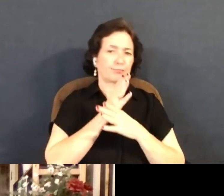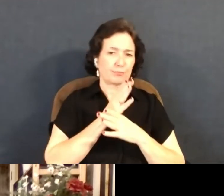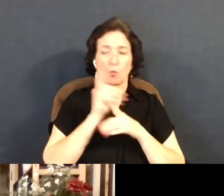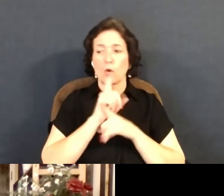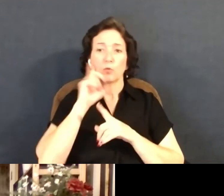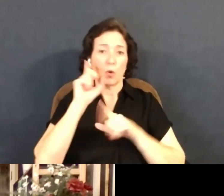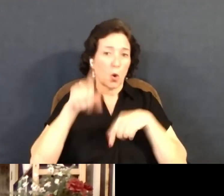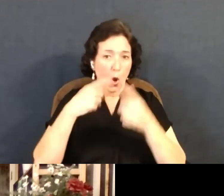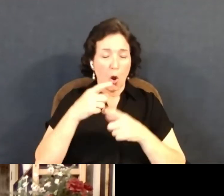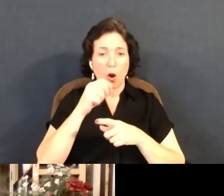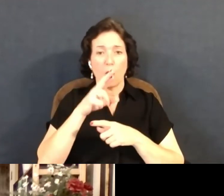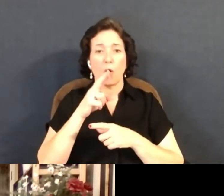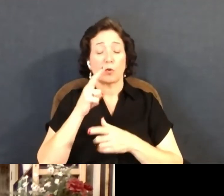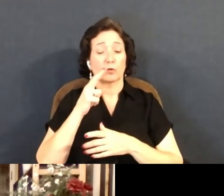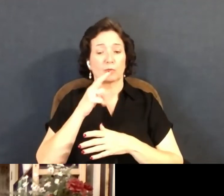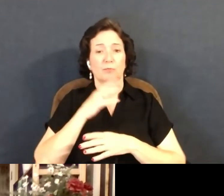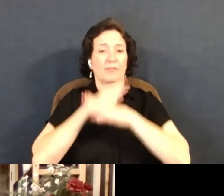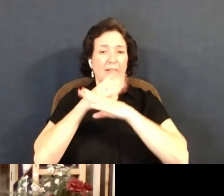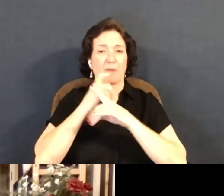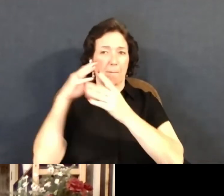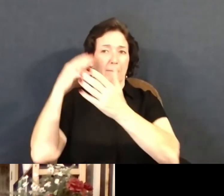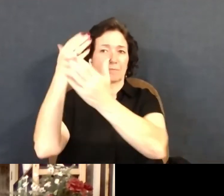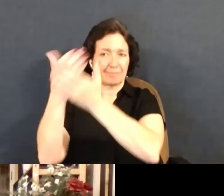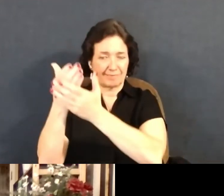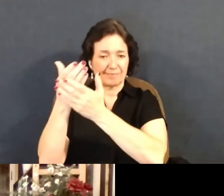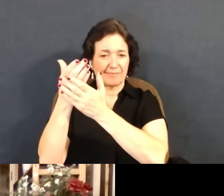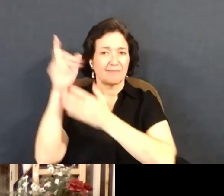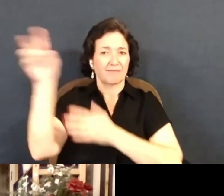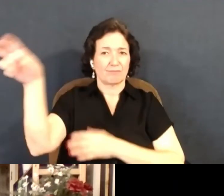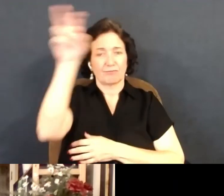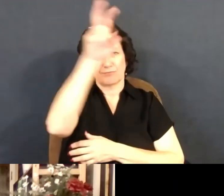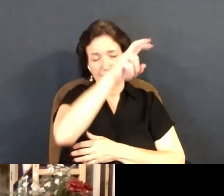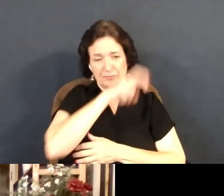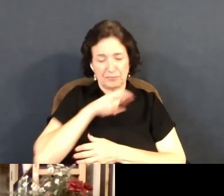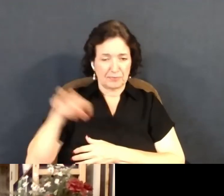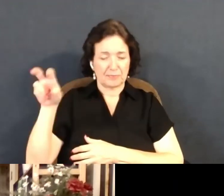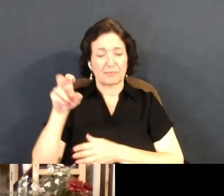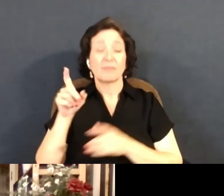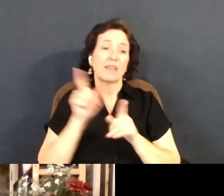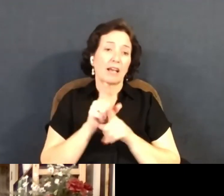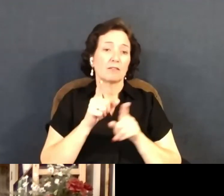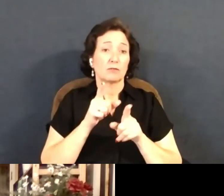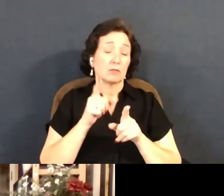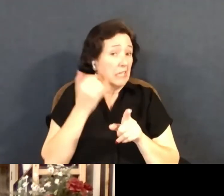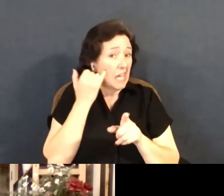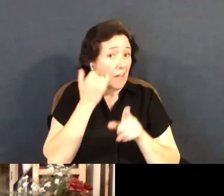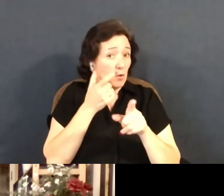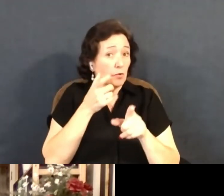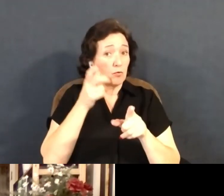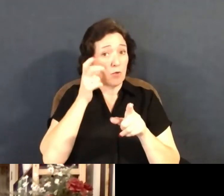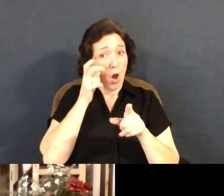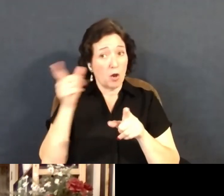going or stopped her from getting there. And as you have heard her tell, if you have heard her